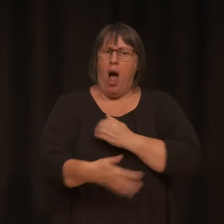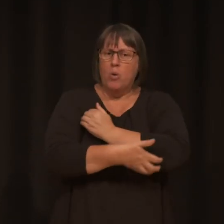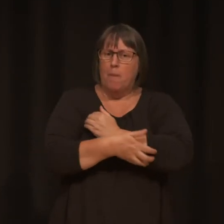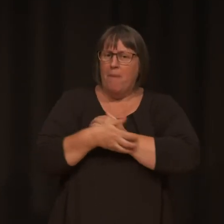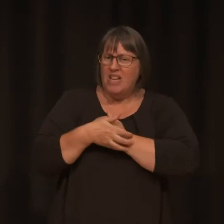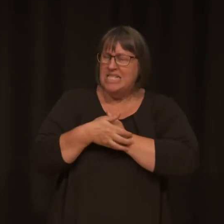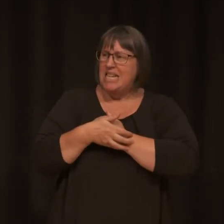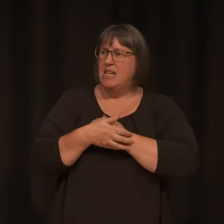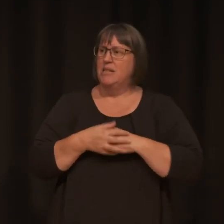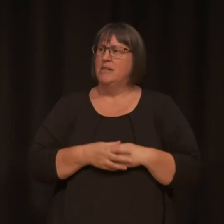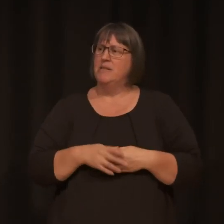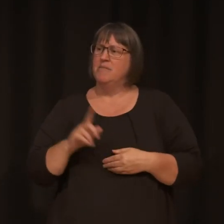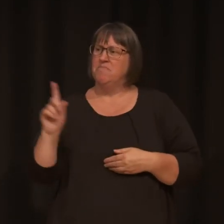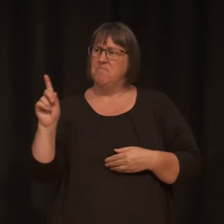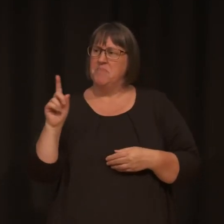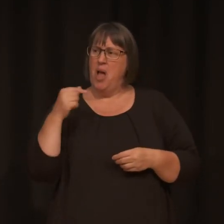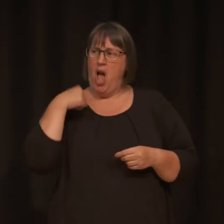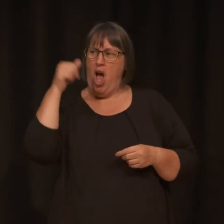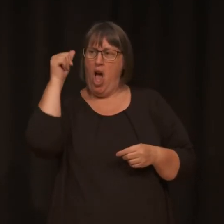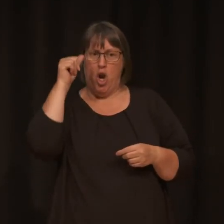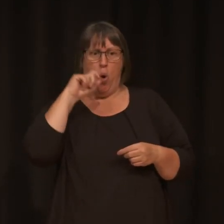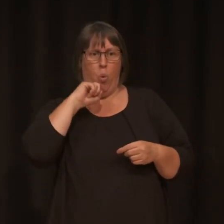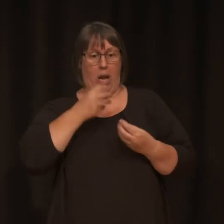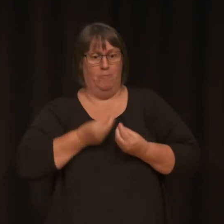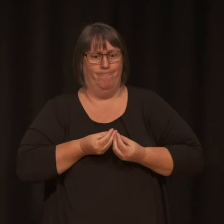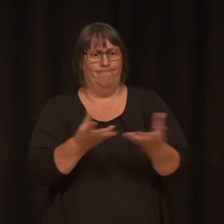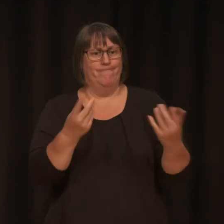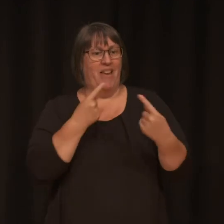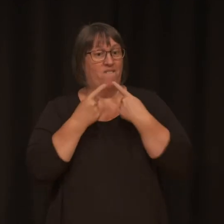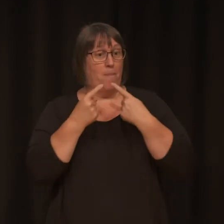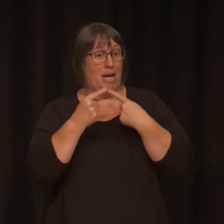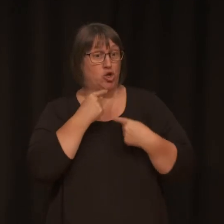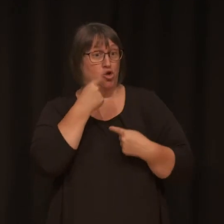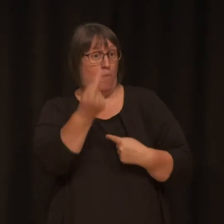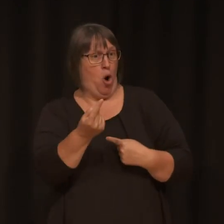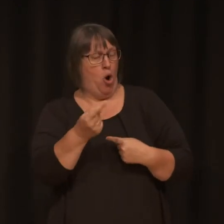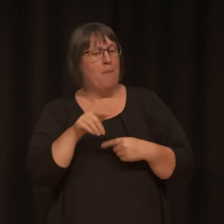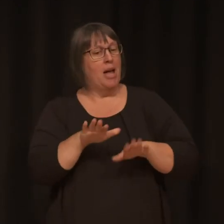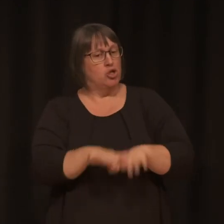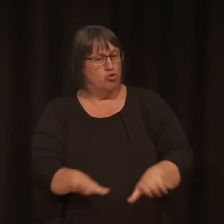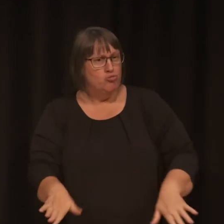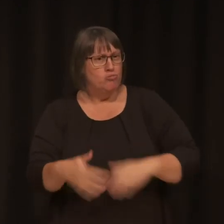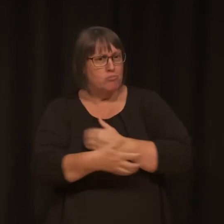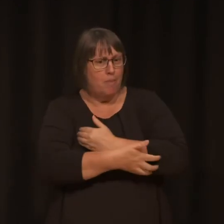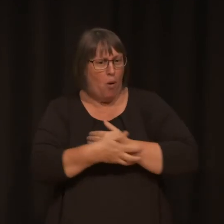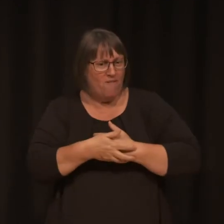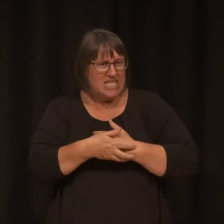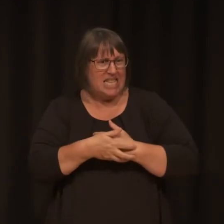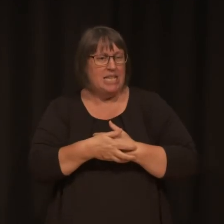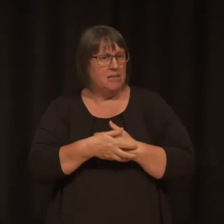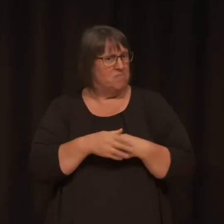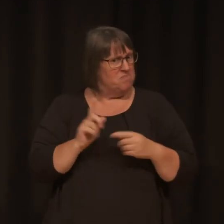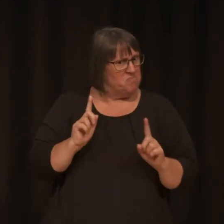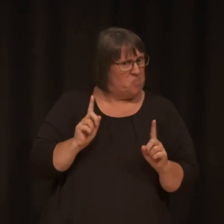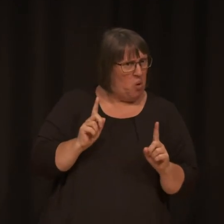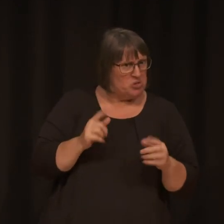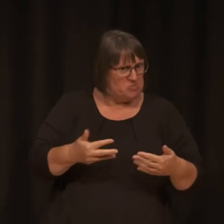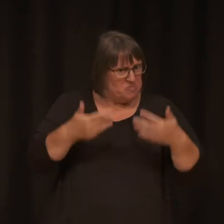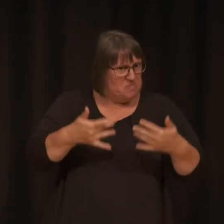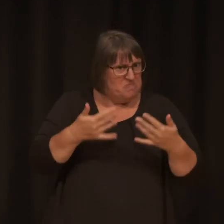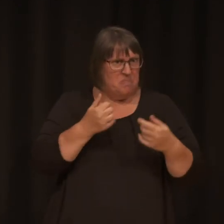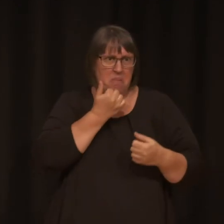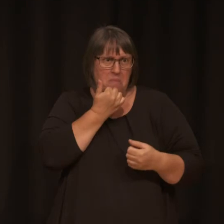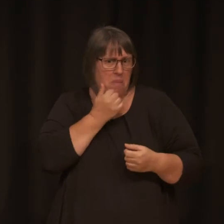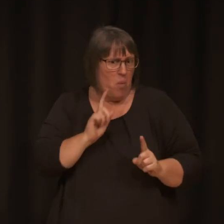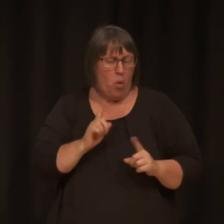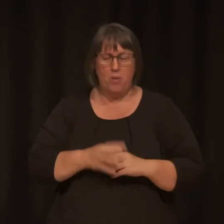see in the child poverty figures that are expected to be released tomorrow? Well, of course, you remember from our child poverty legislation, the important